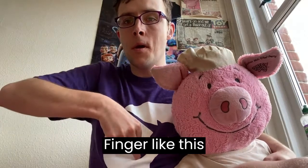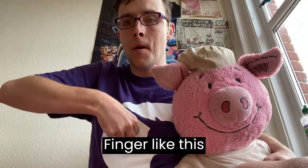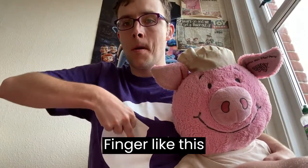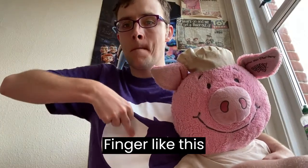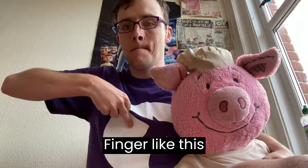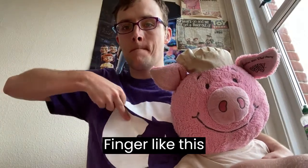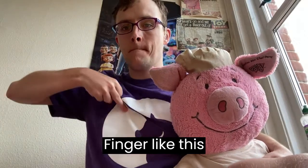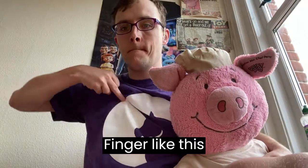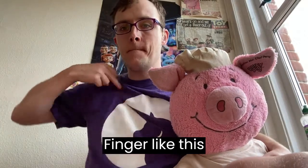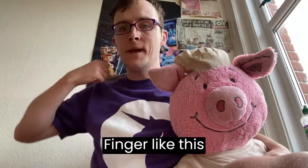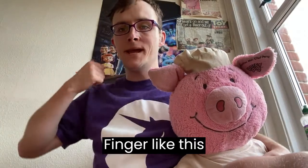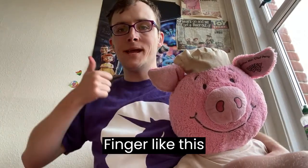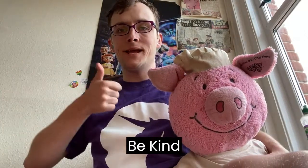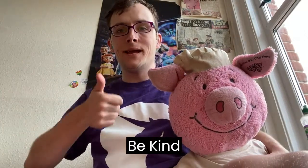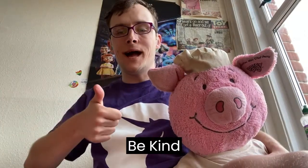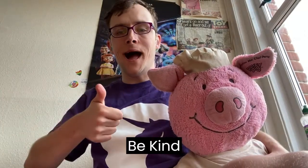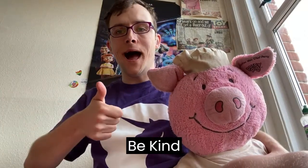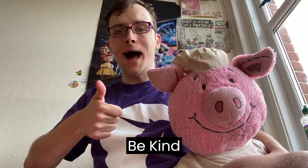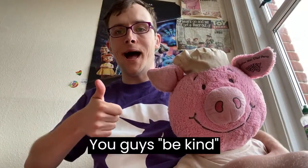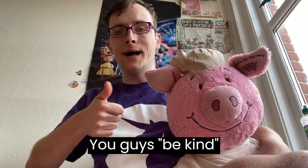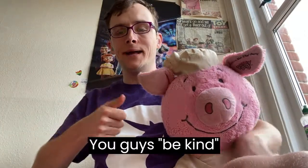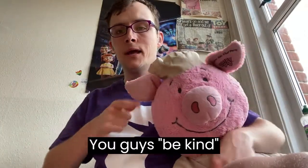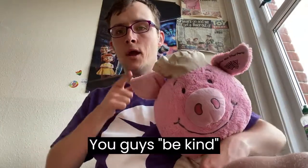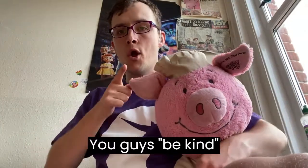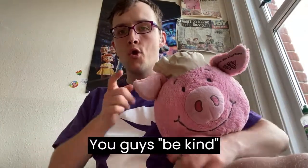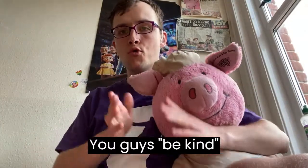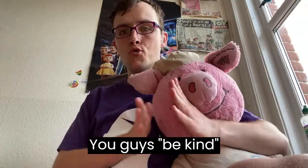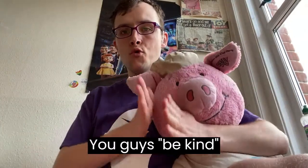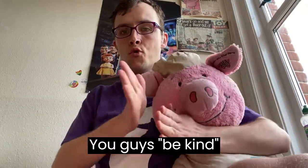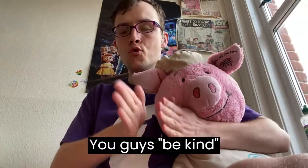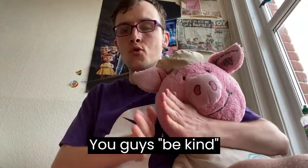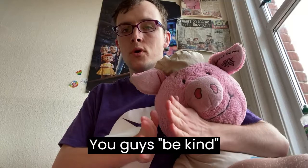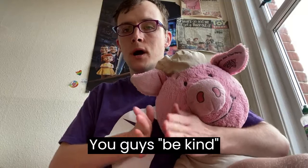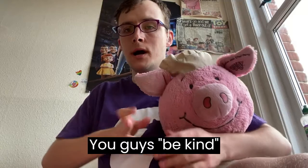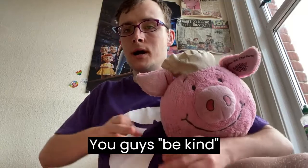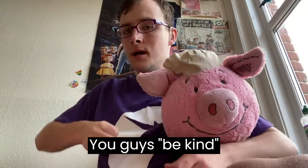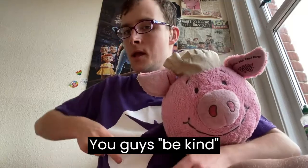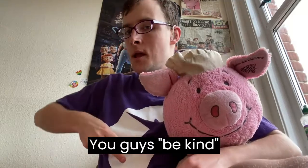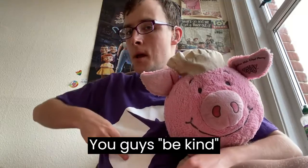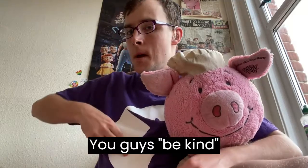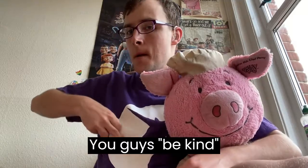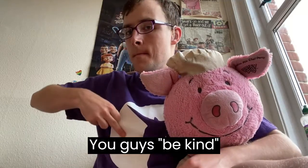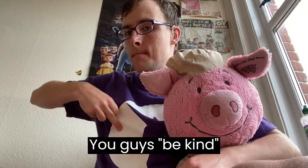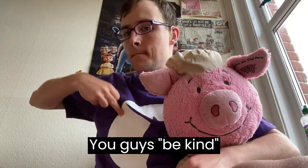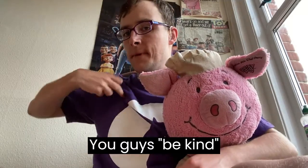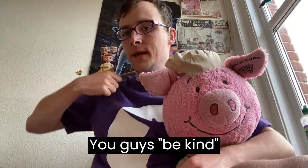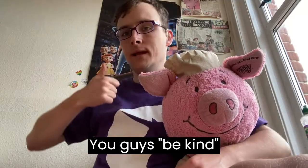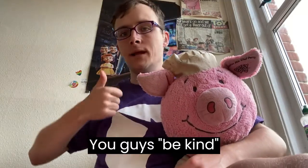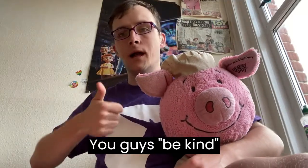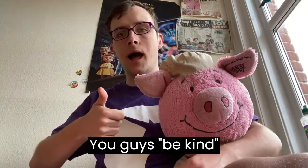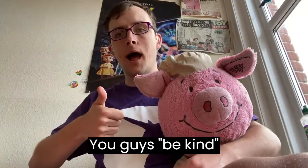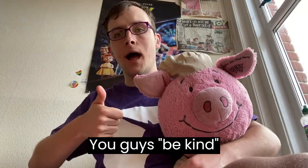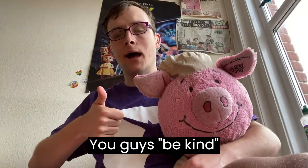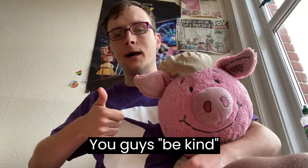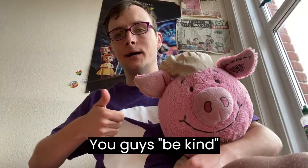Be high, you guys. Be high.